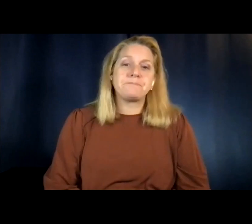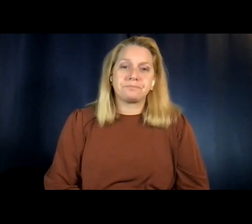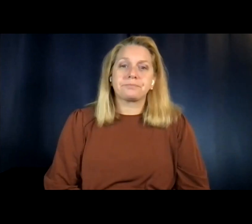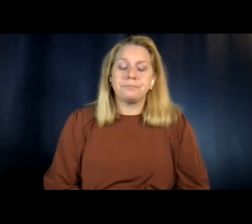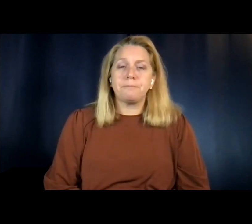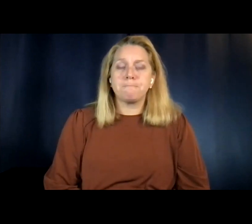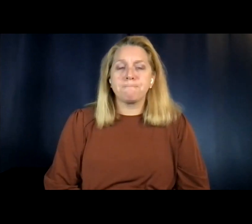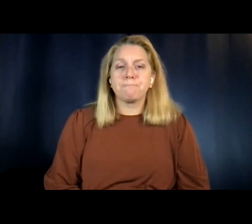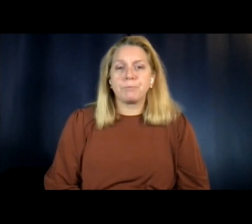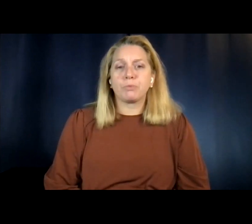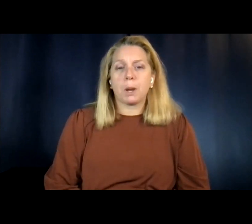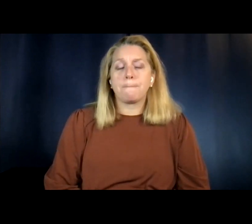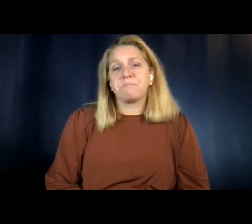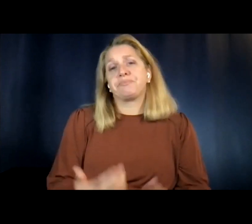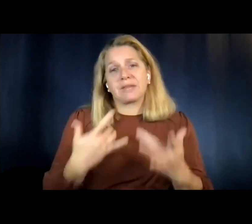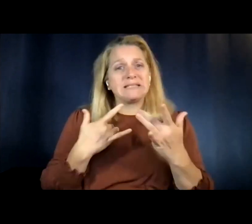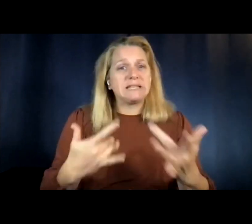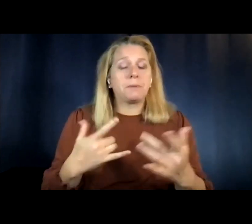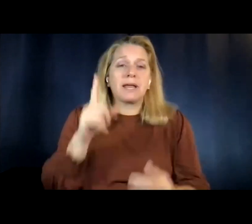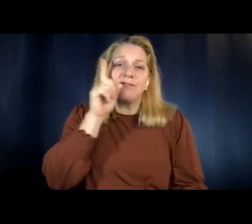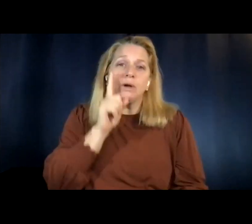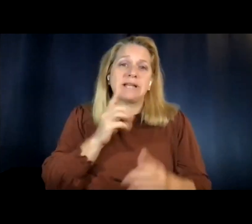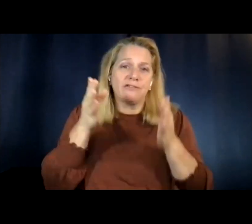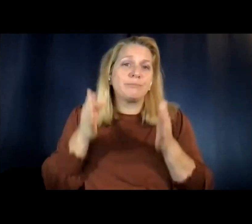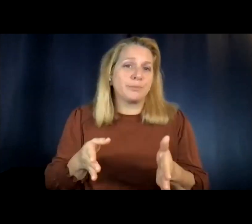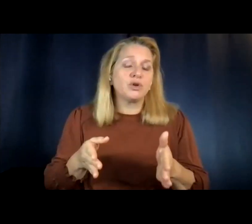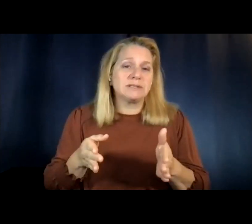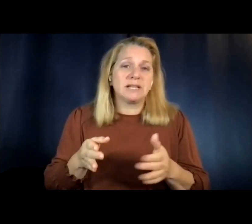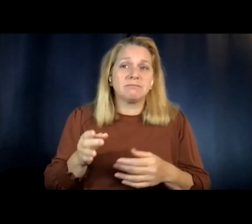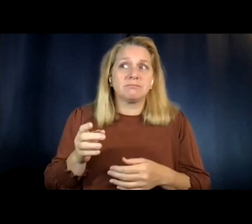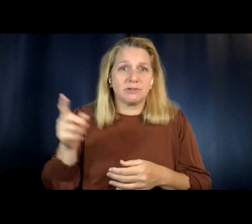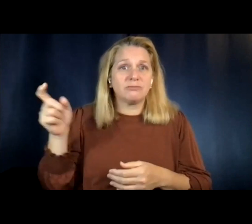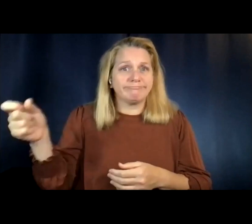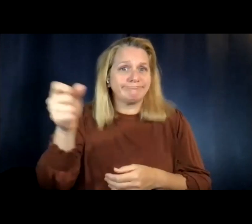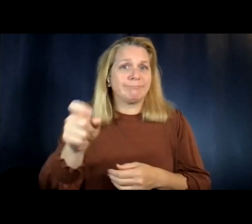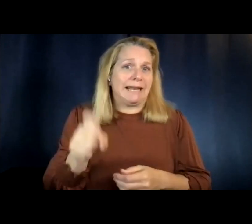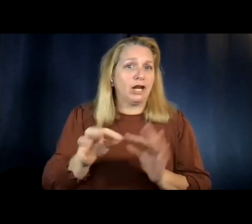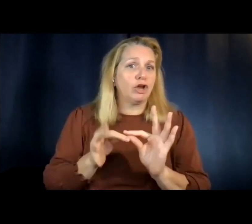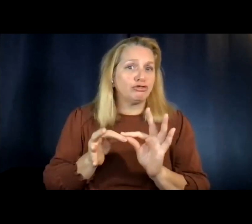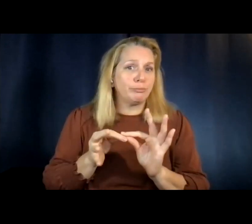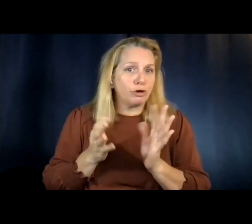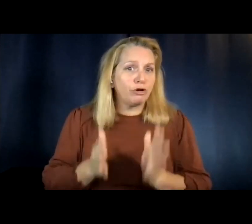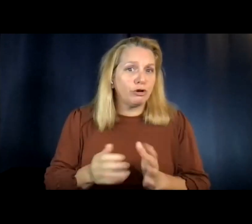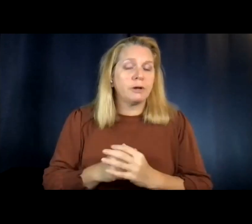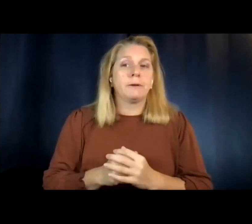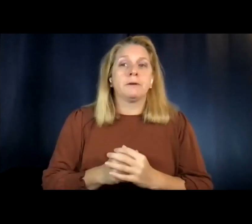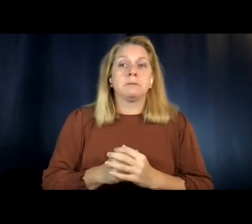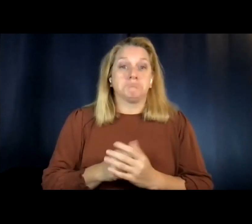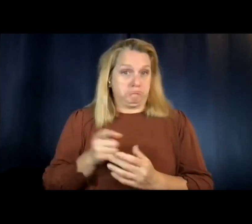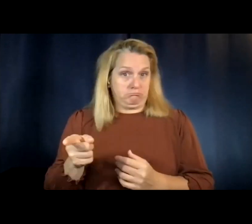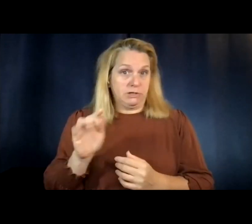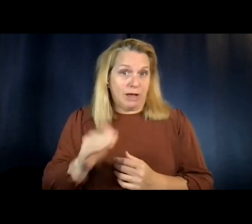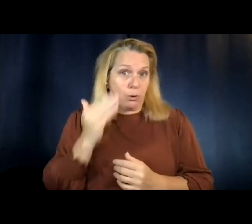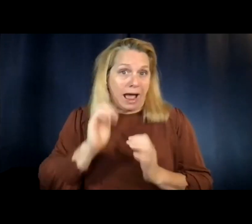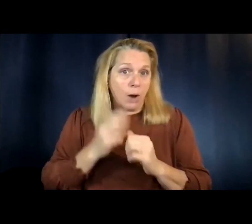Typically for a deaf person, you need an interpreter. Does your child know how to use an interpreter